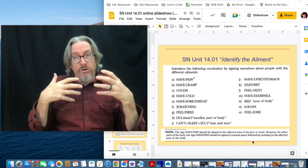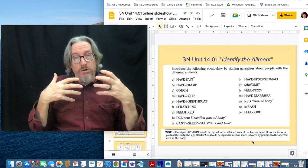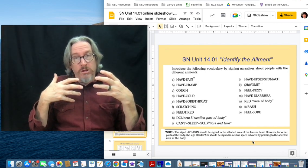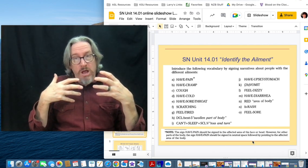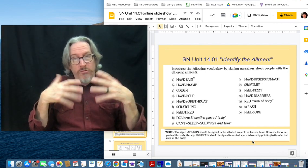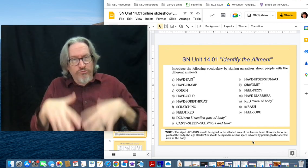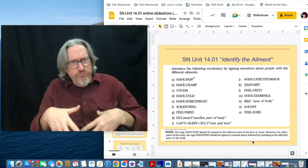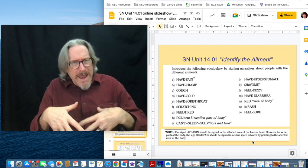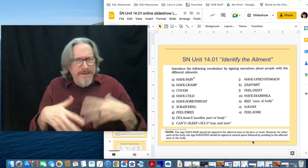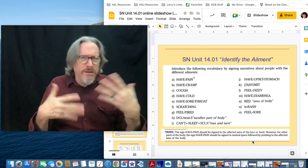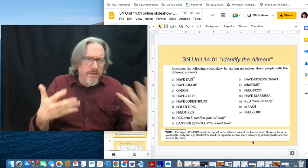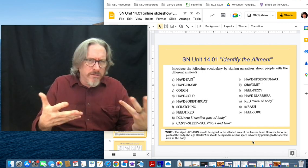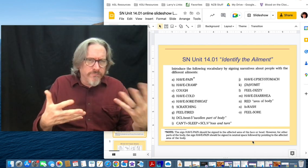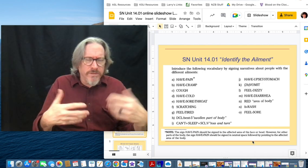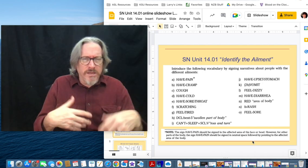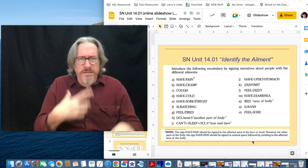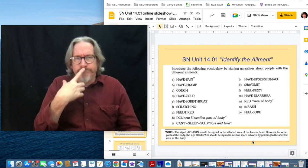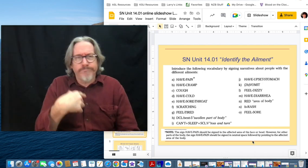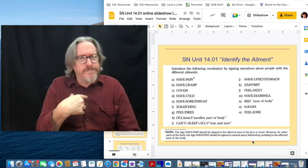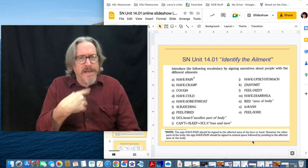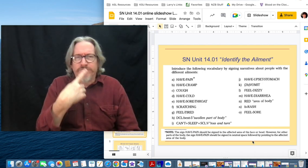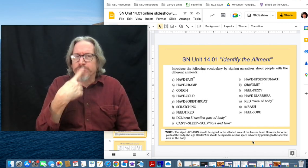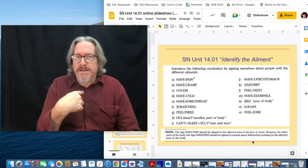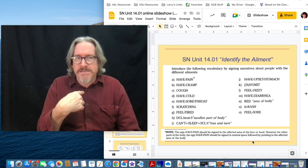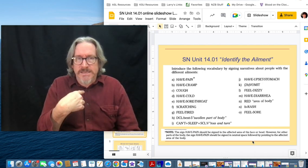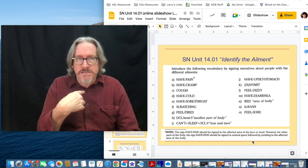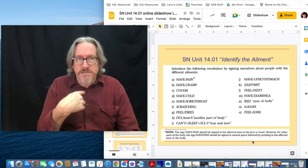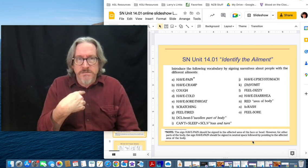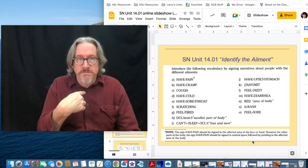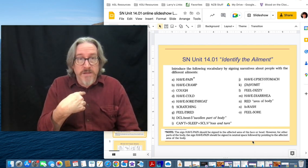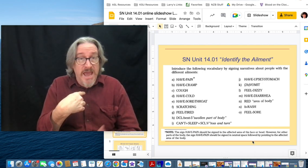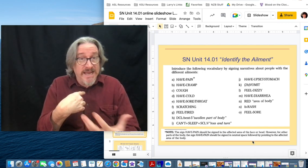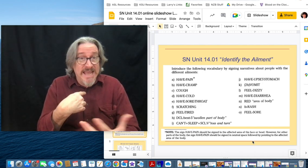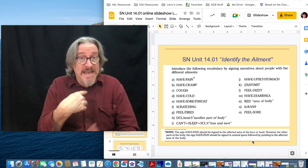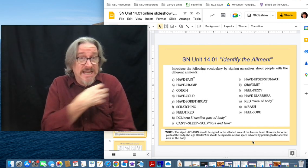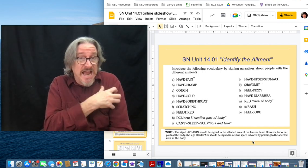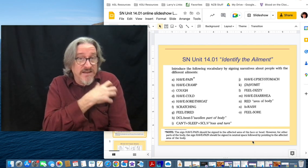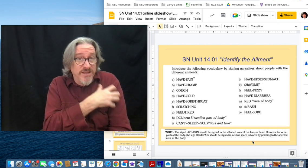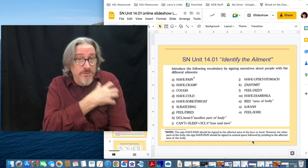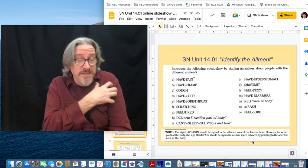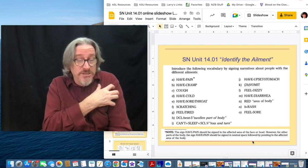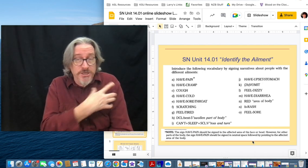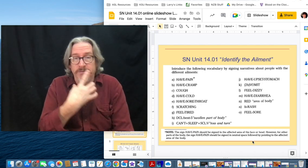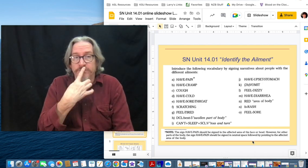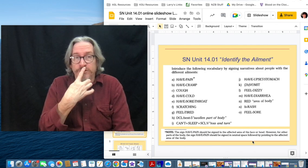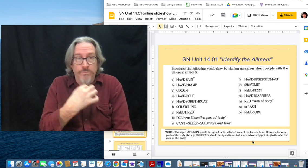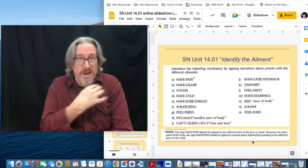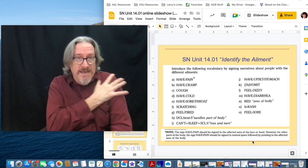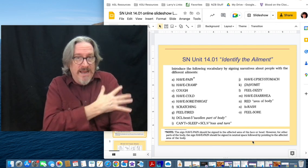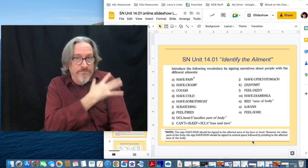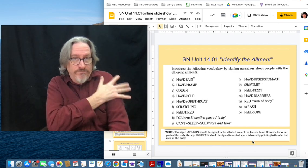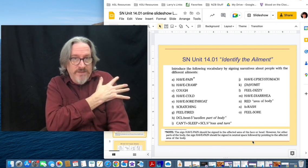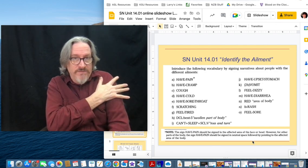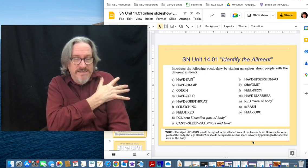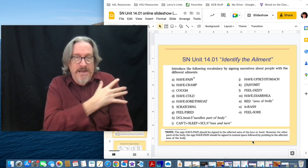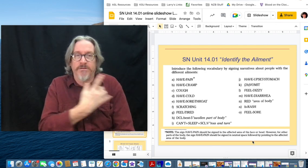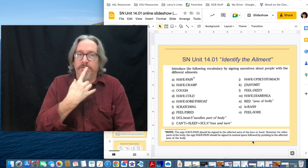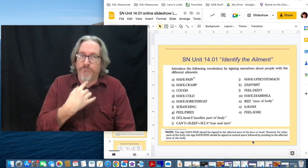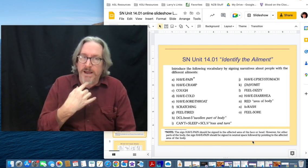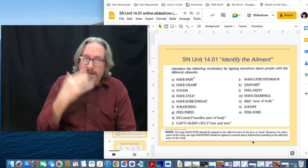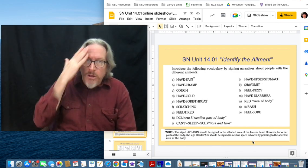For red, sign for red is this. And again, kind of like with itching, if you do red in